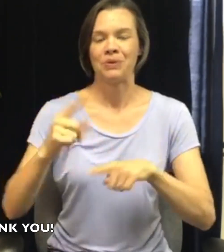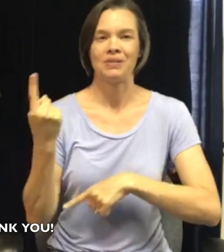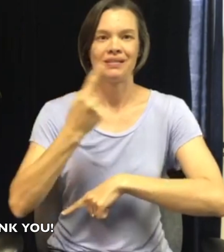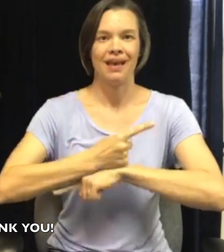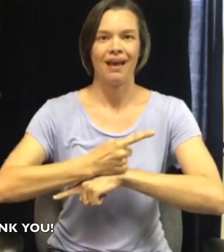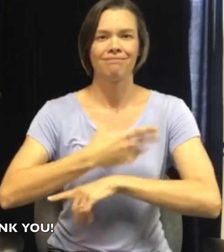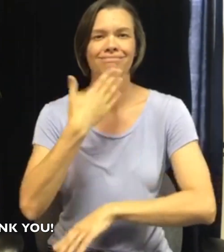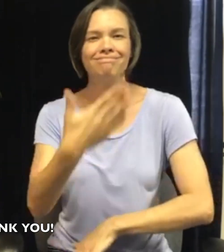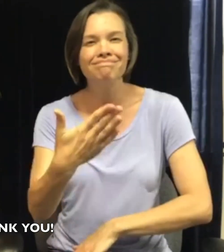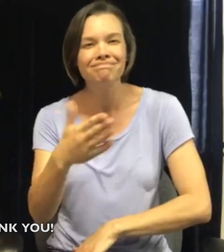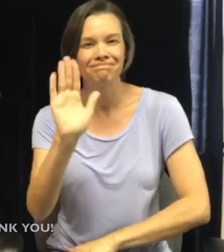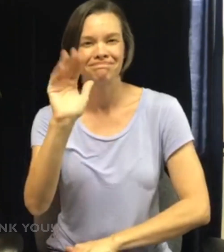Thank you.